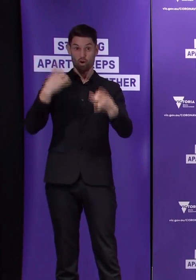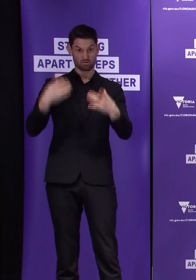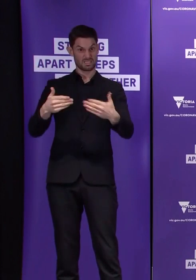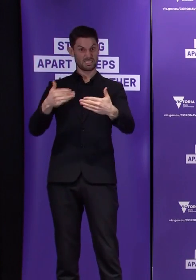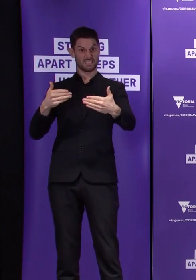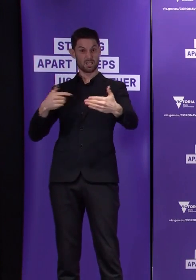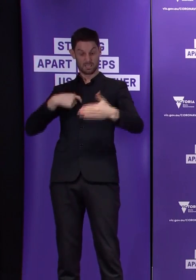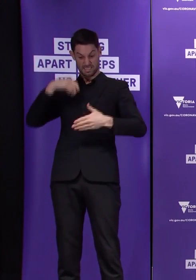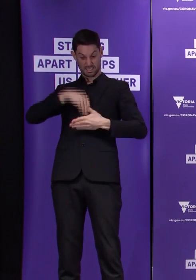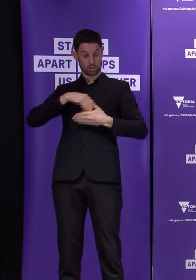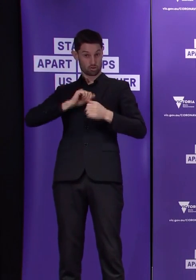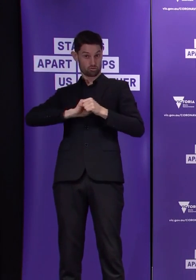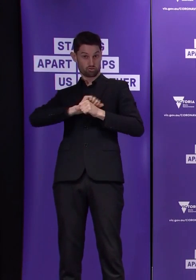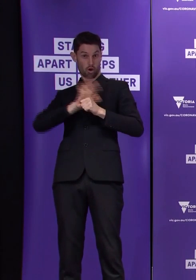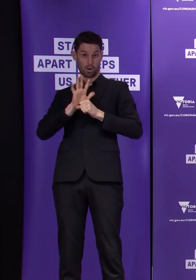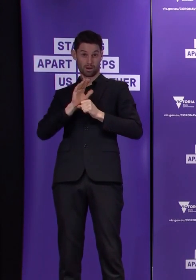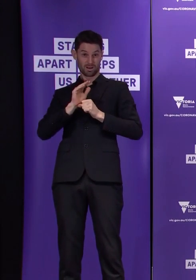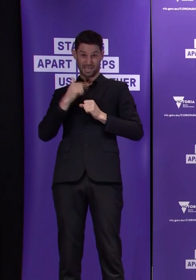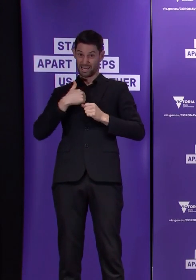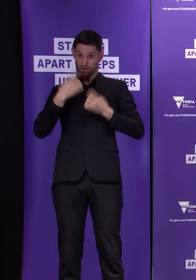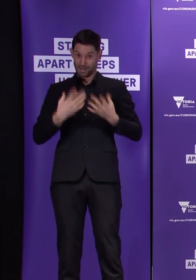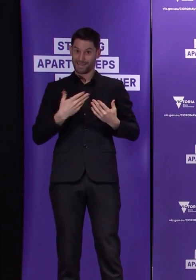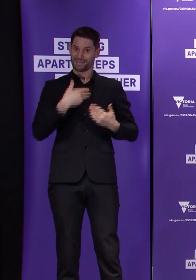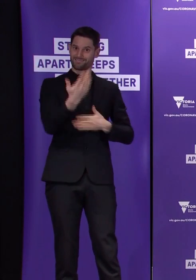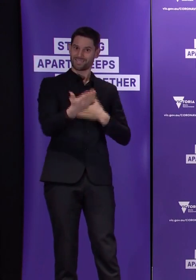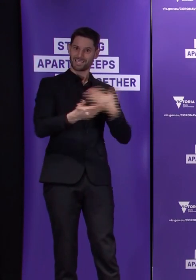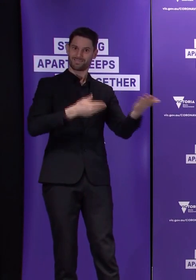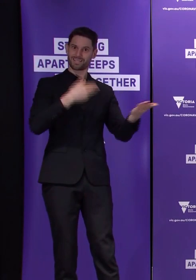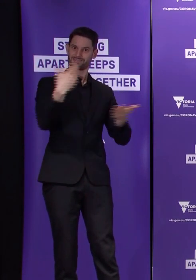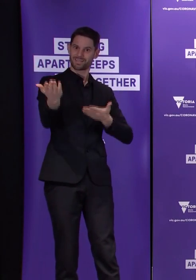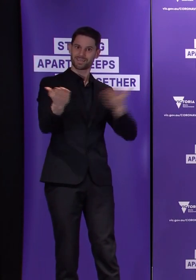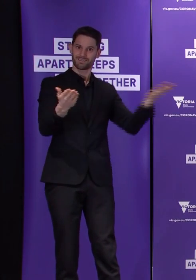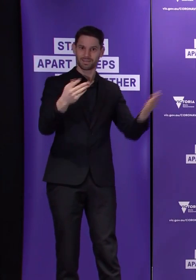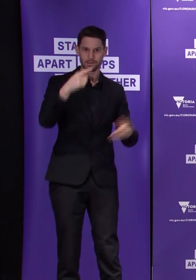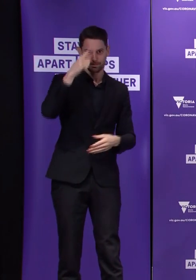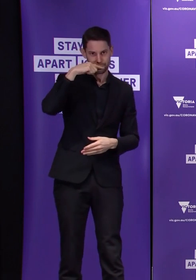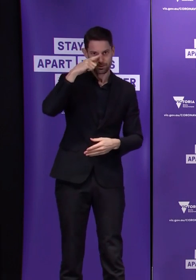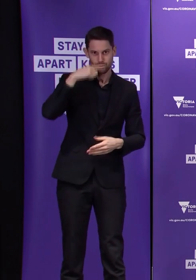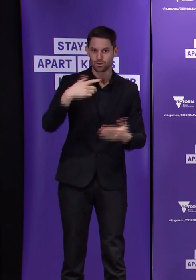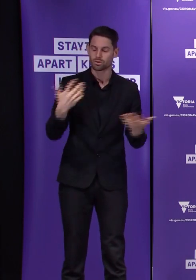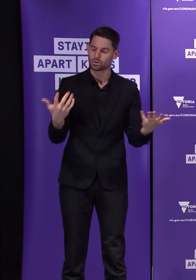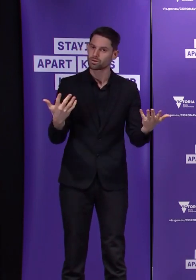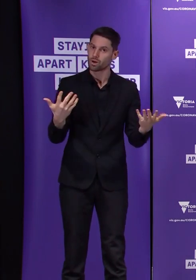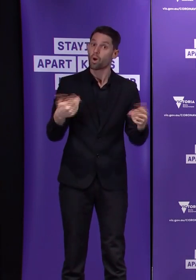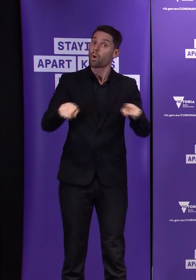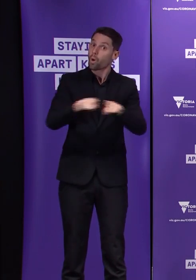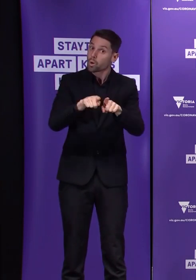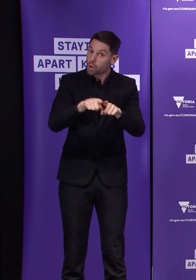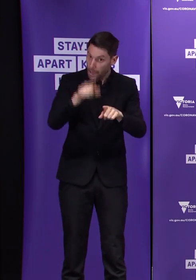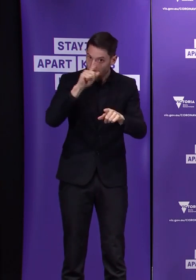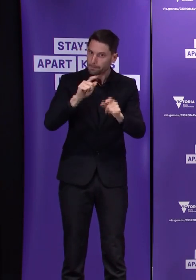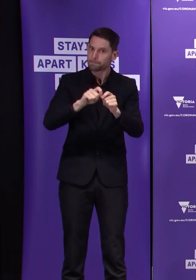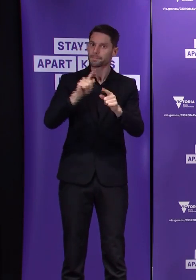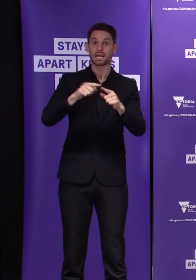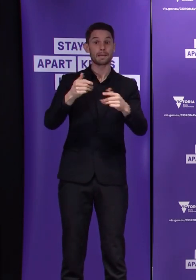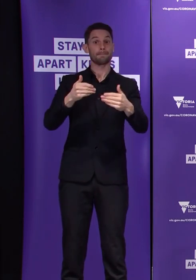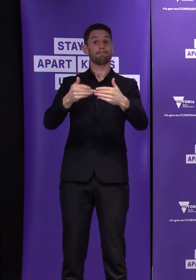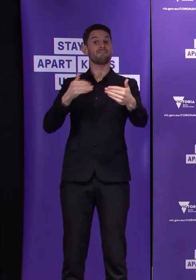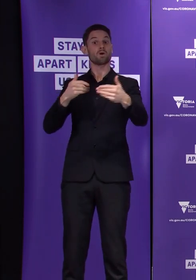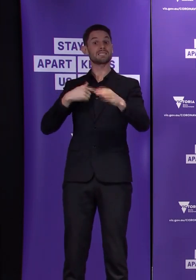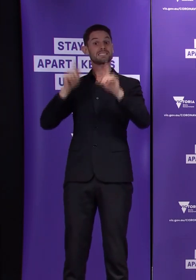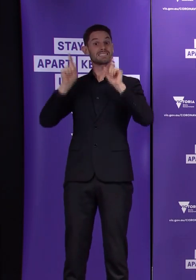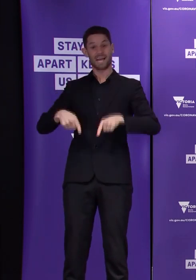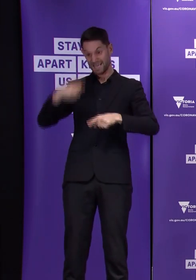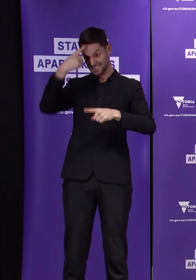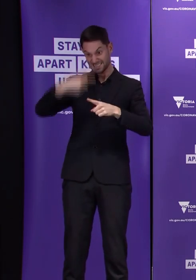be in those very early stages, and even indeed before that. Now, we can't blame people for, prior